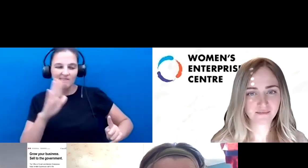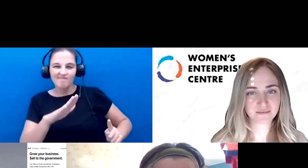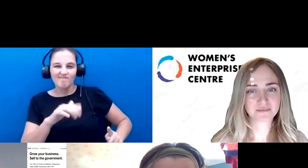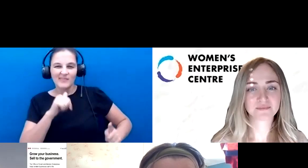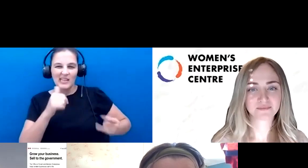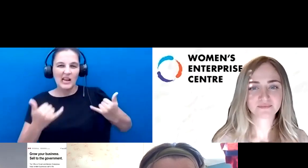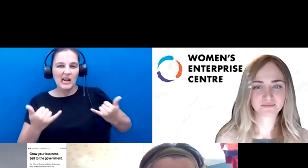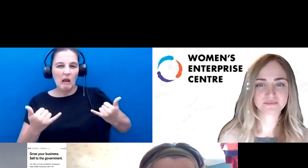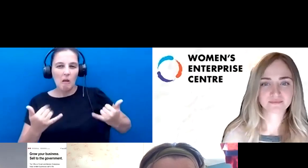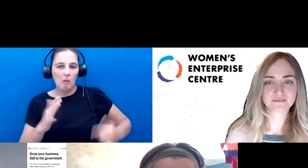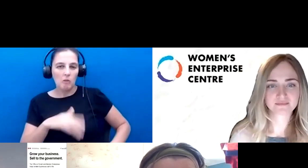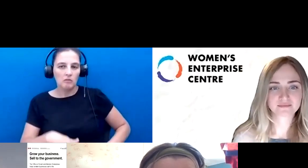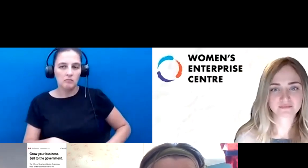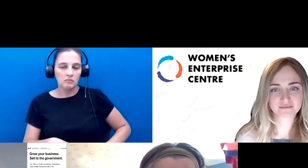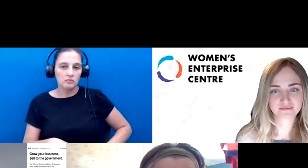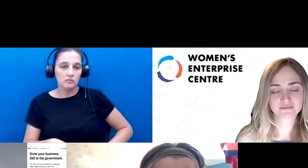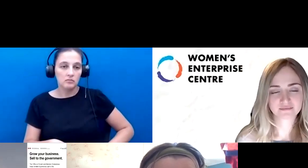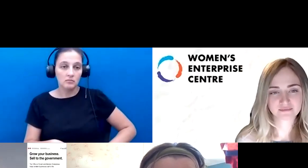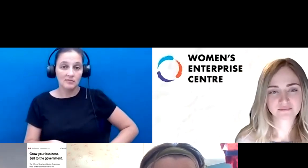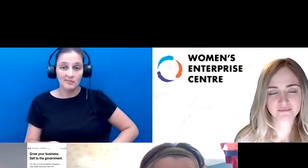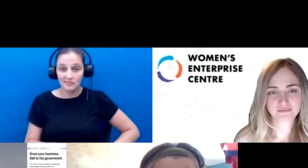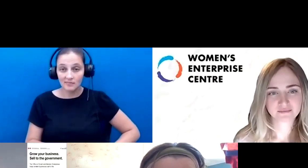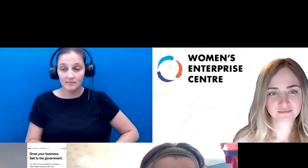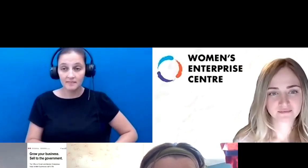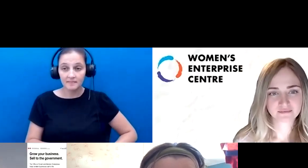now. And if we